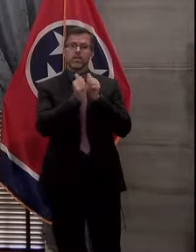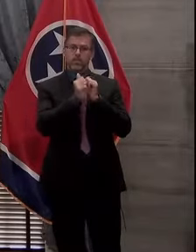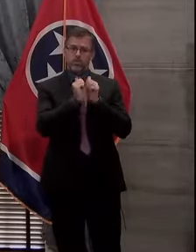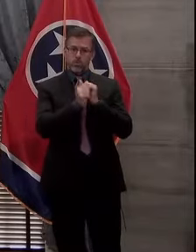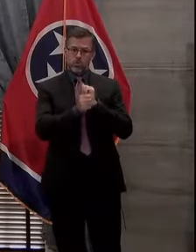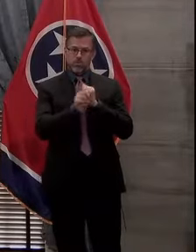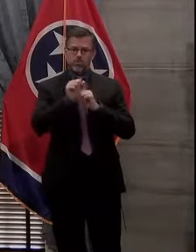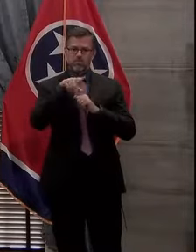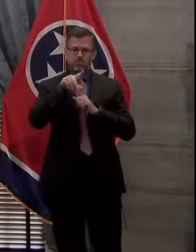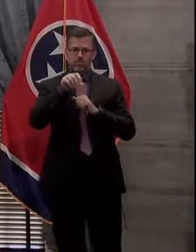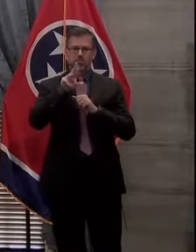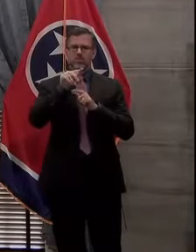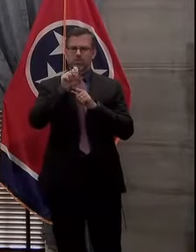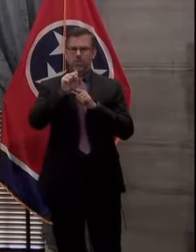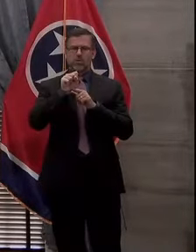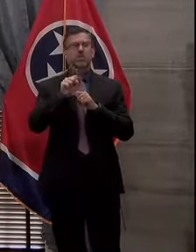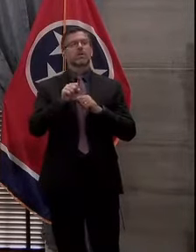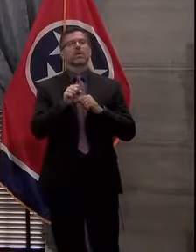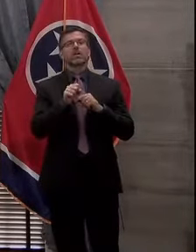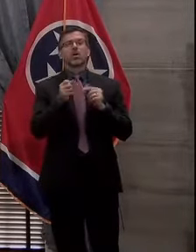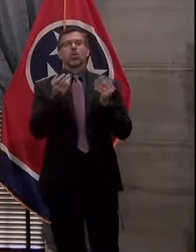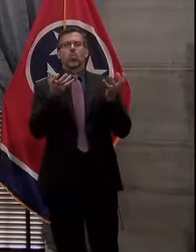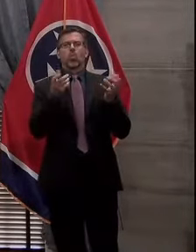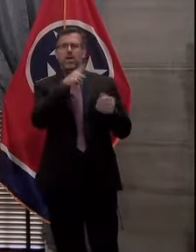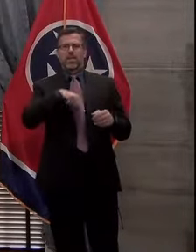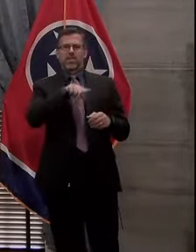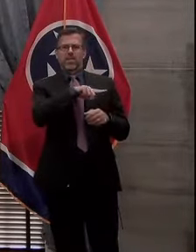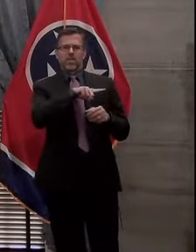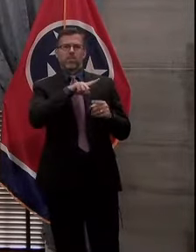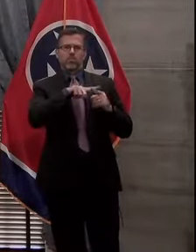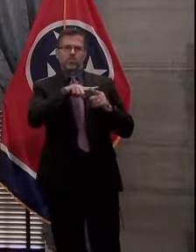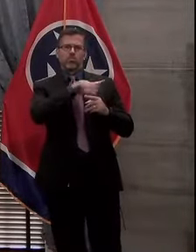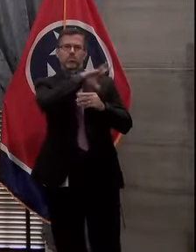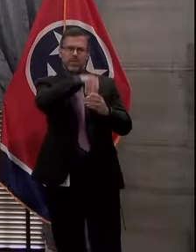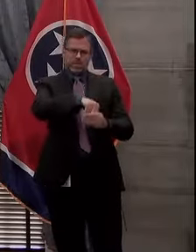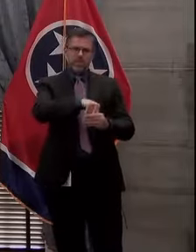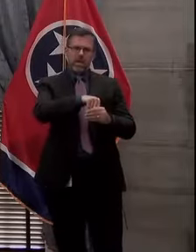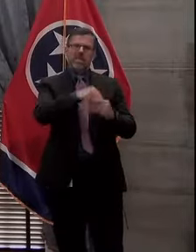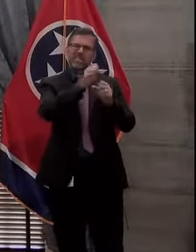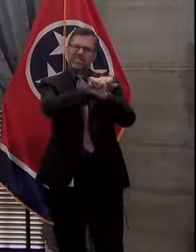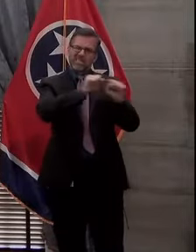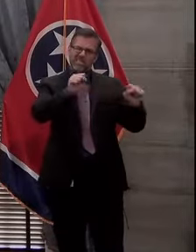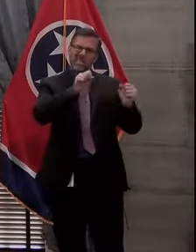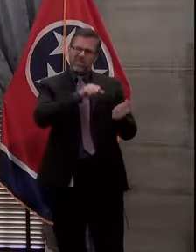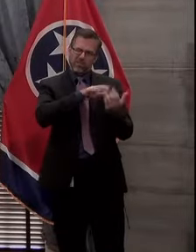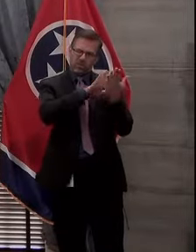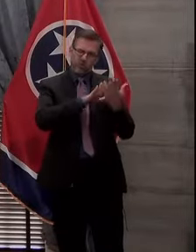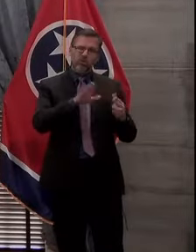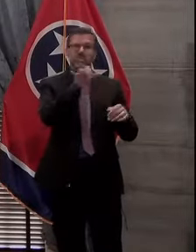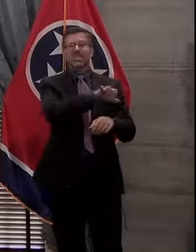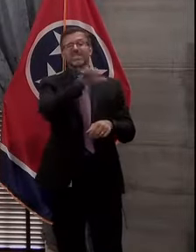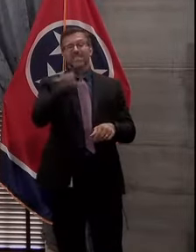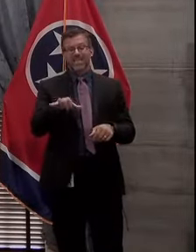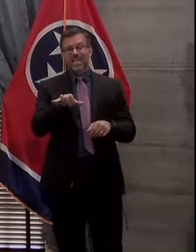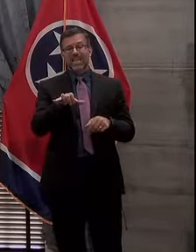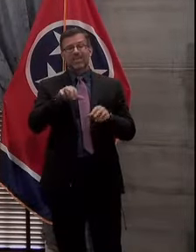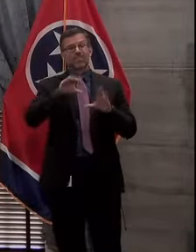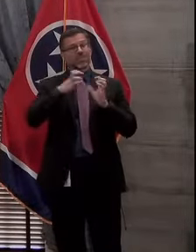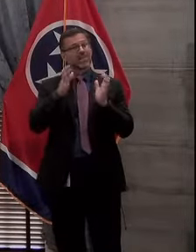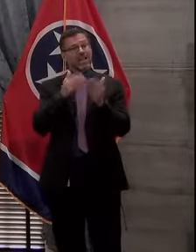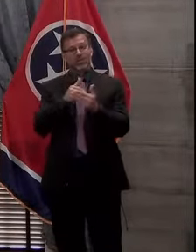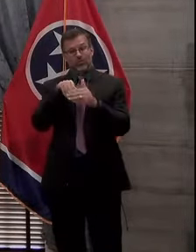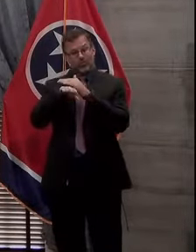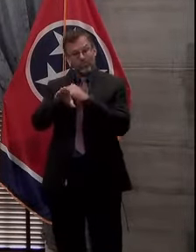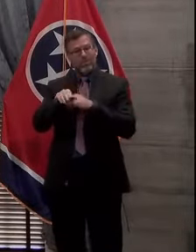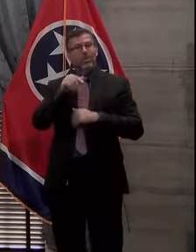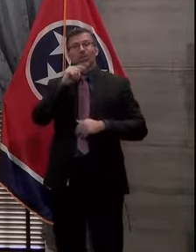is make it to where they can participate in the safest manner possible. But I'll remind you, just like with in-classroom learning,